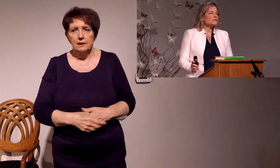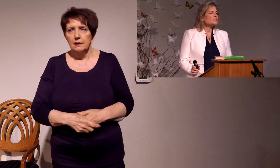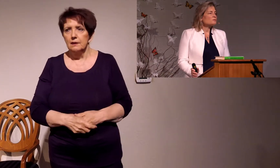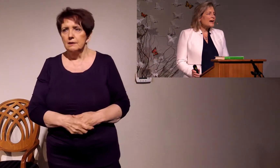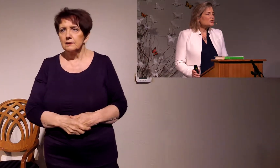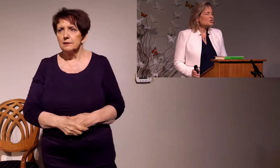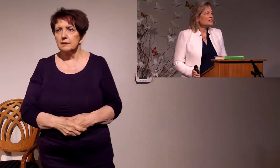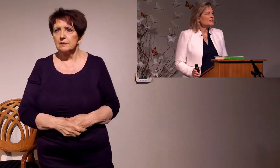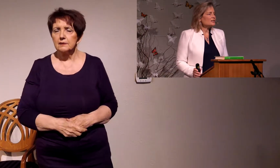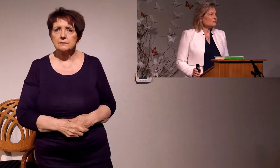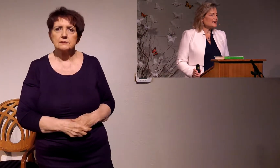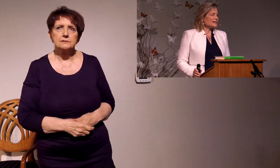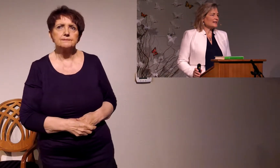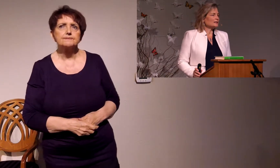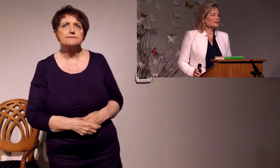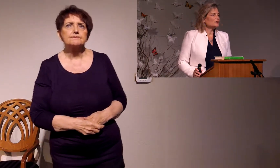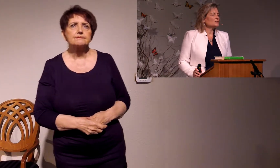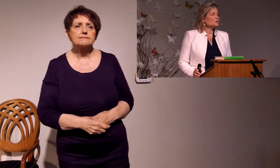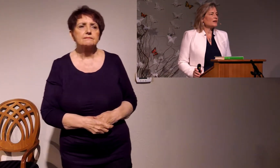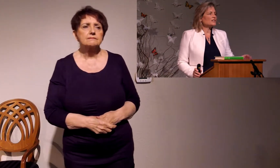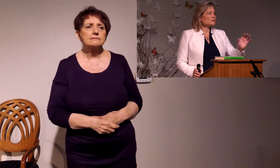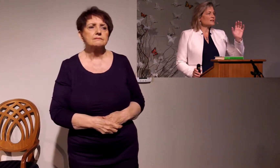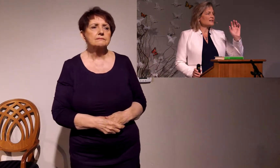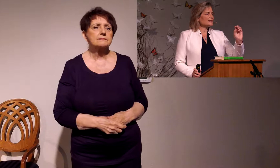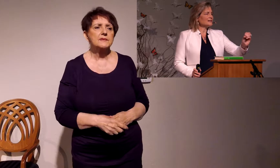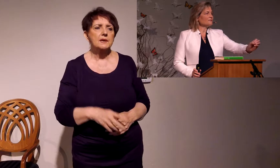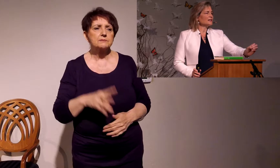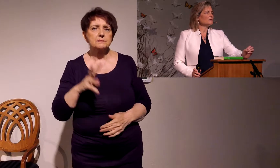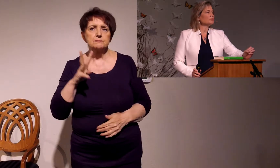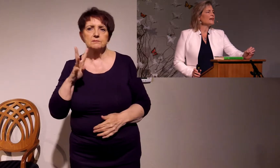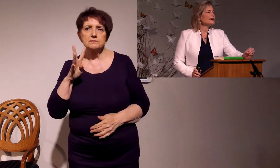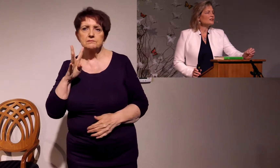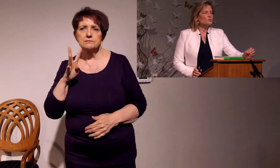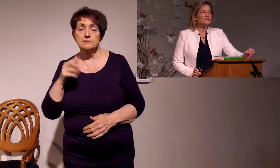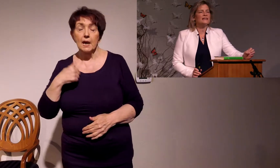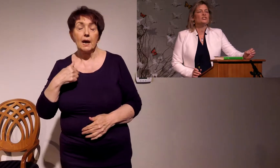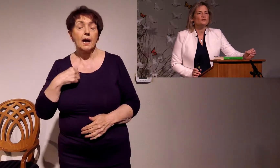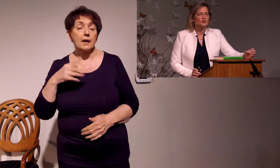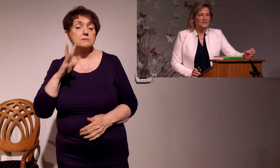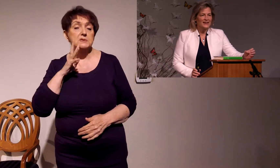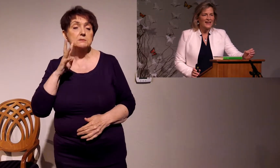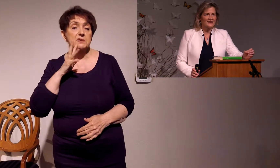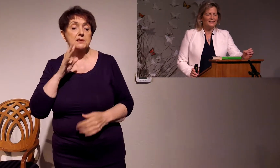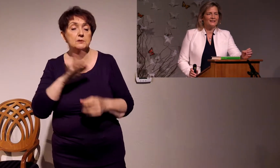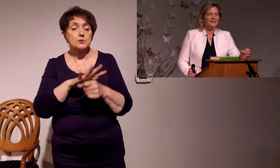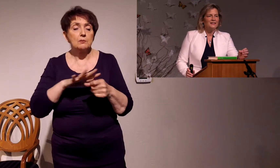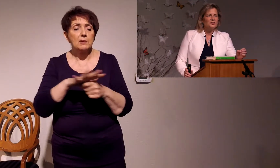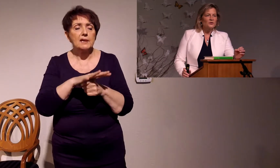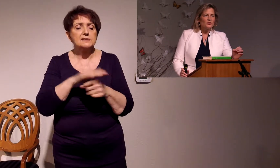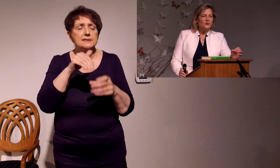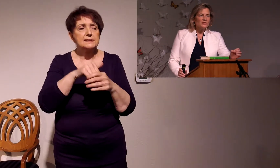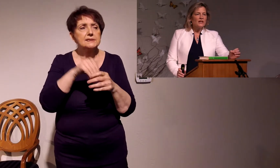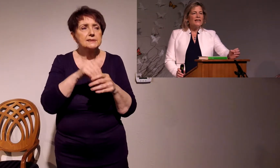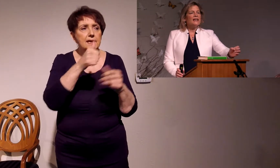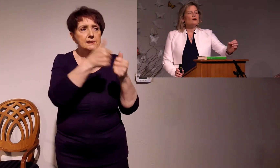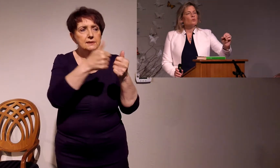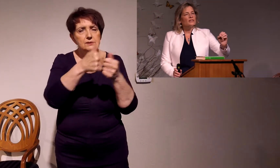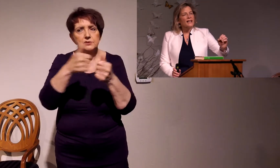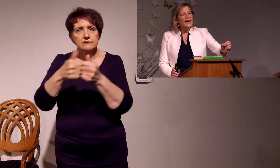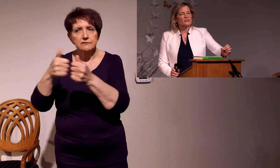And I'm especially speaking to a specific place within you today, so you